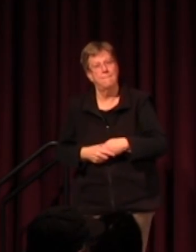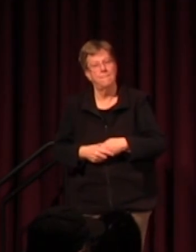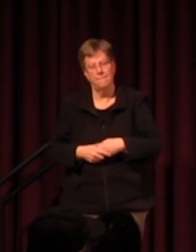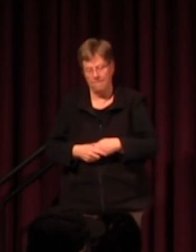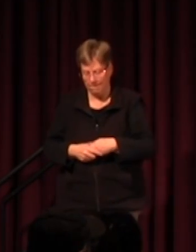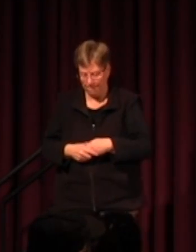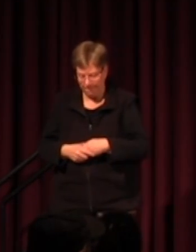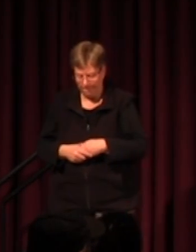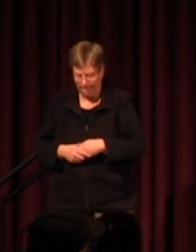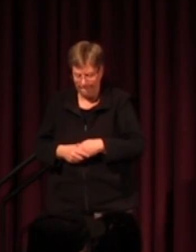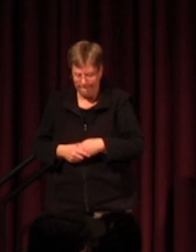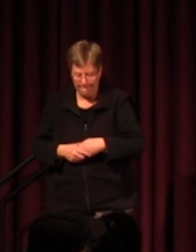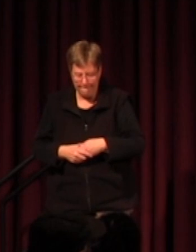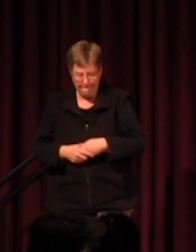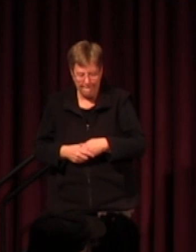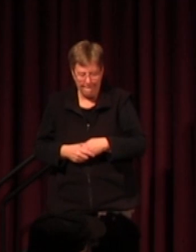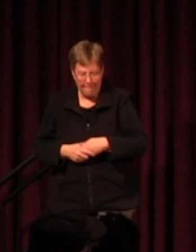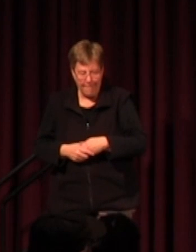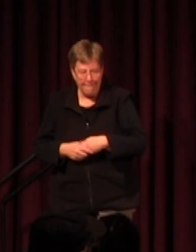Now,